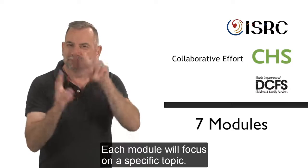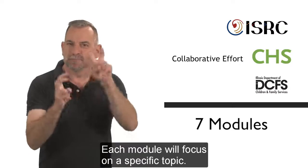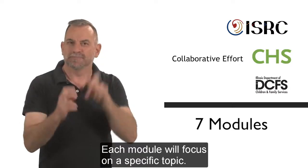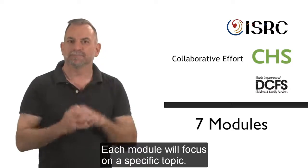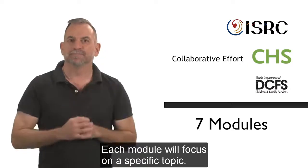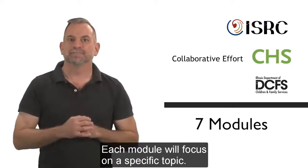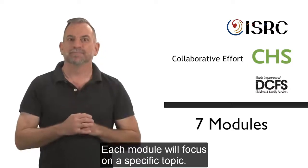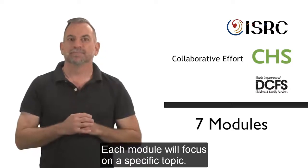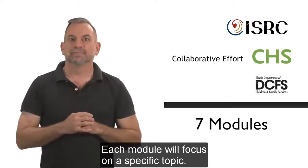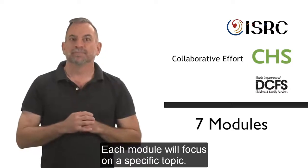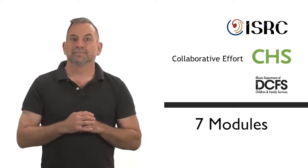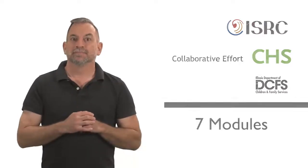specific topic.